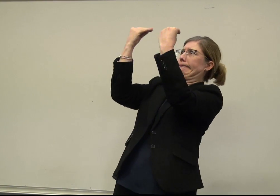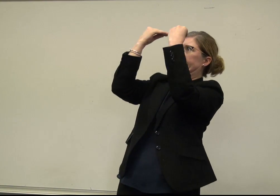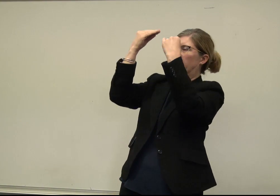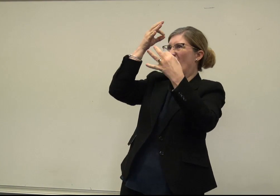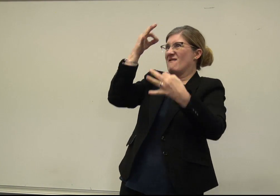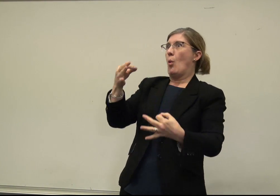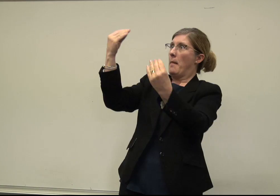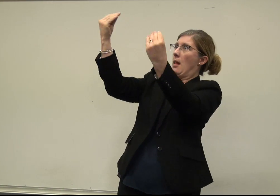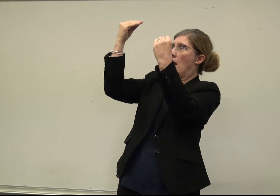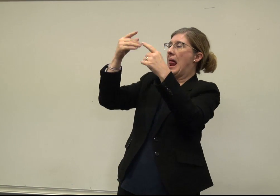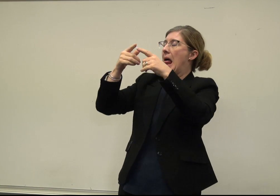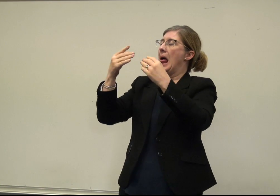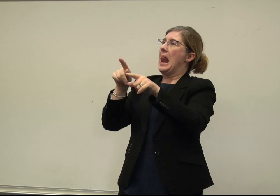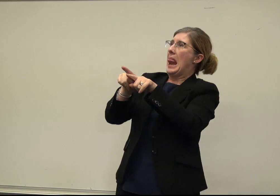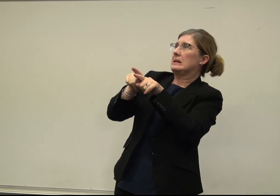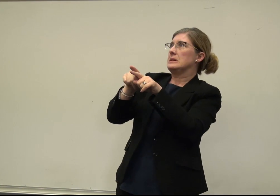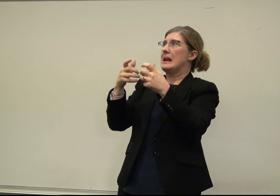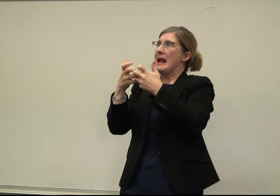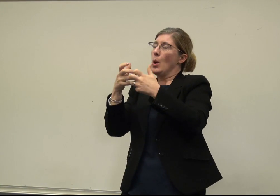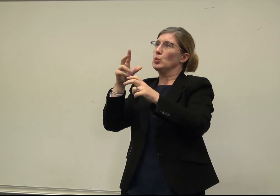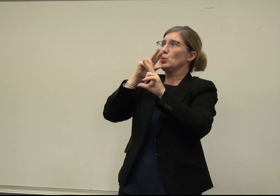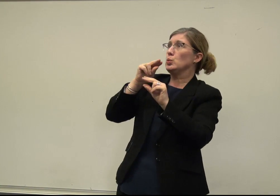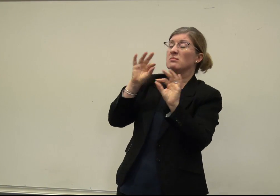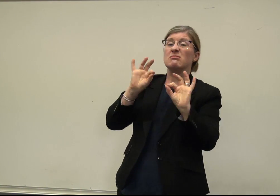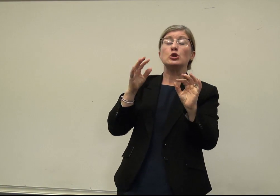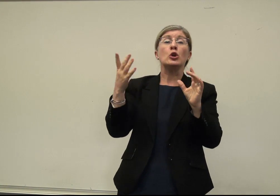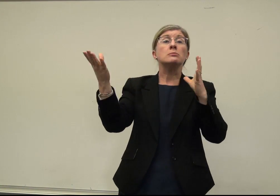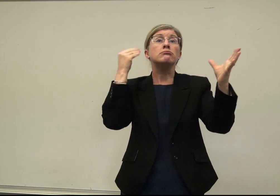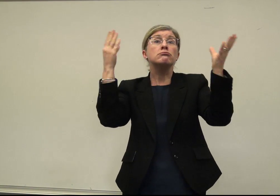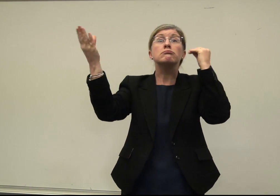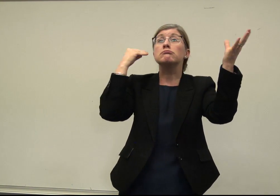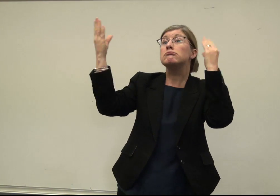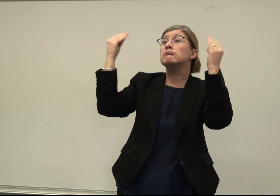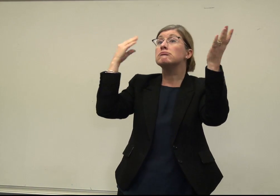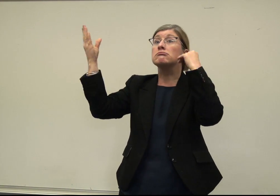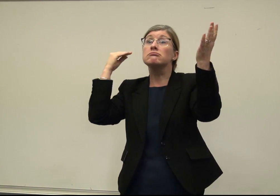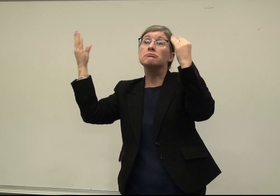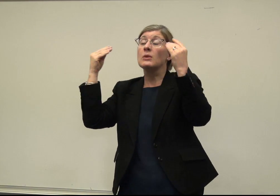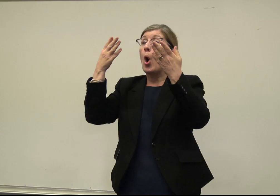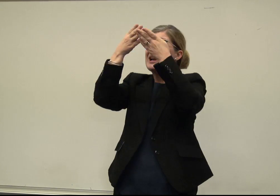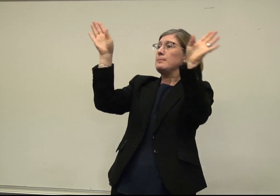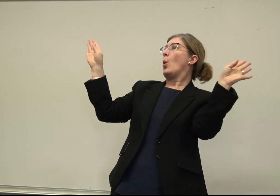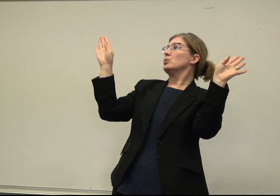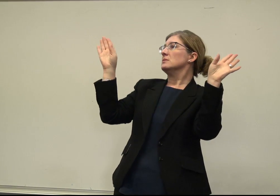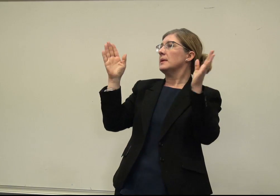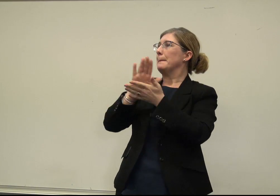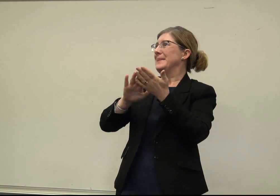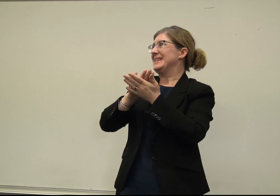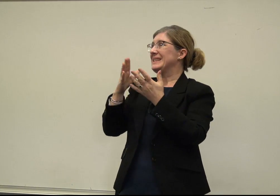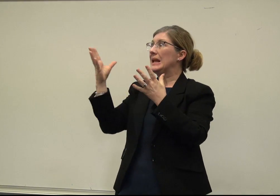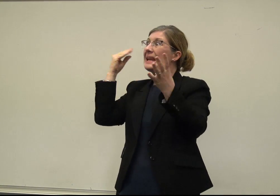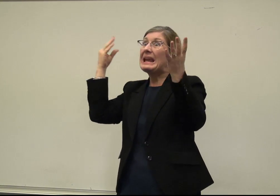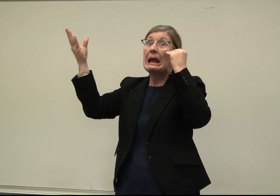language lessons. They need to hear the languages in situations, hear or be exposed to the languages